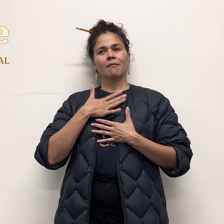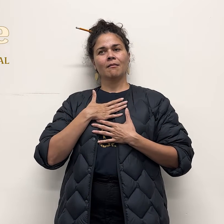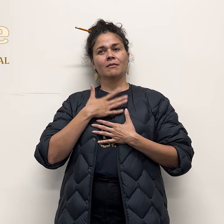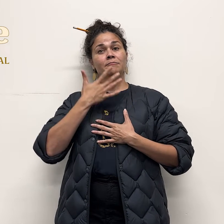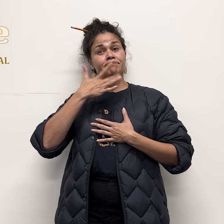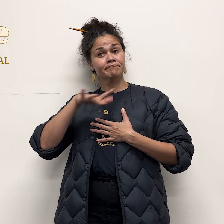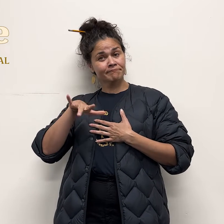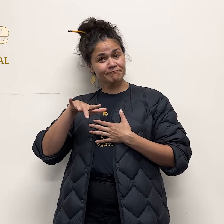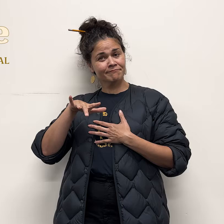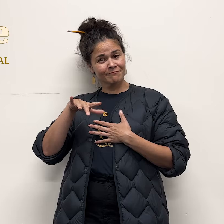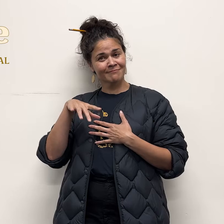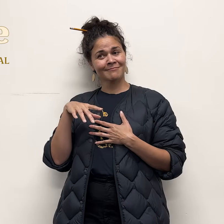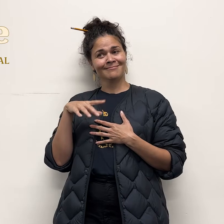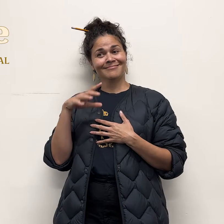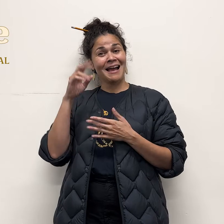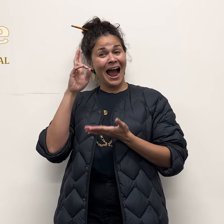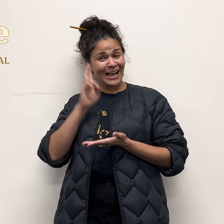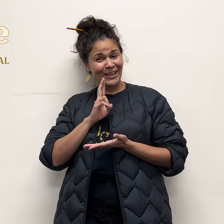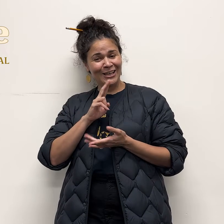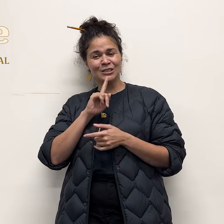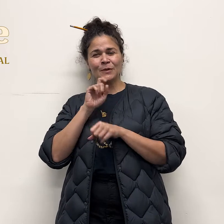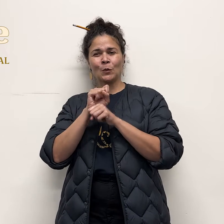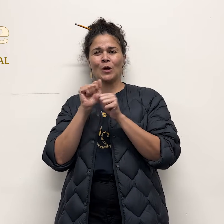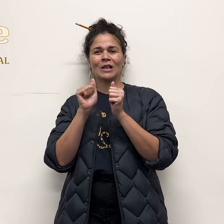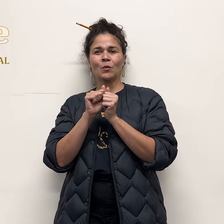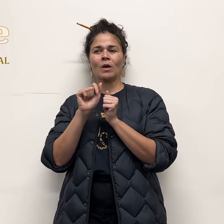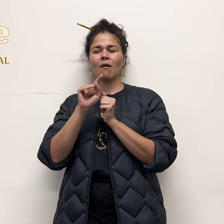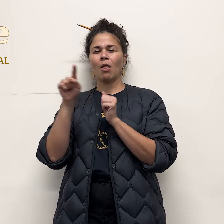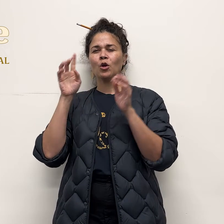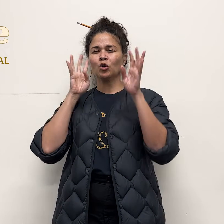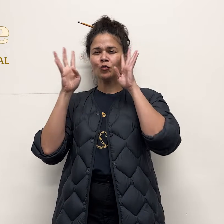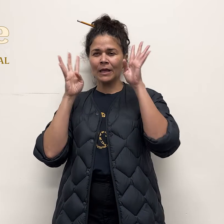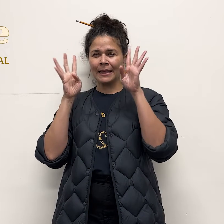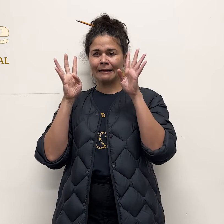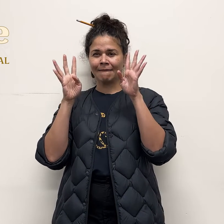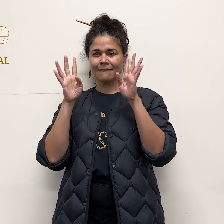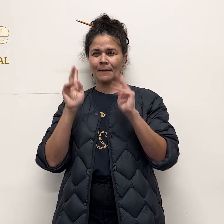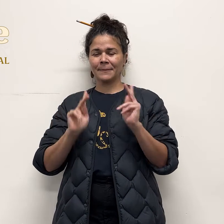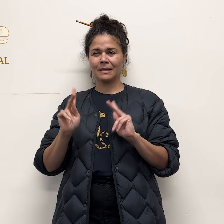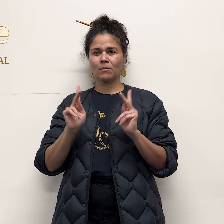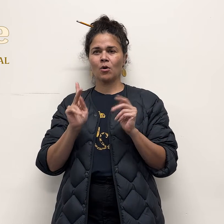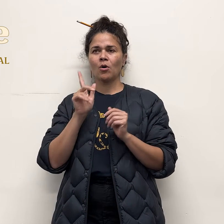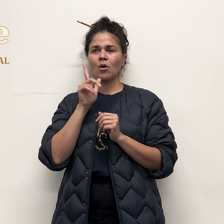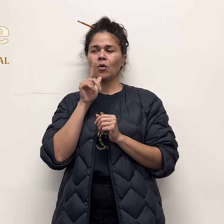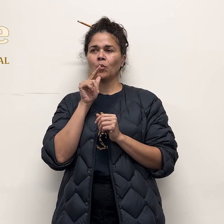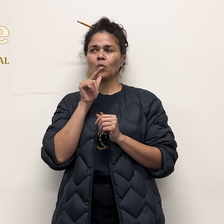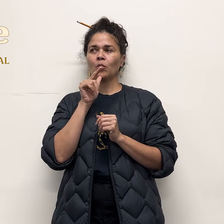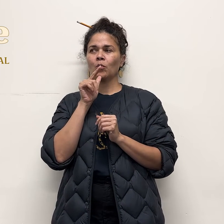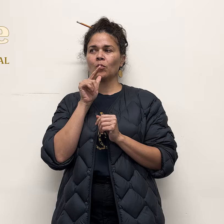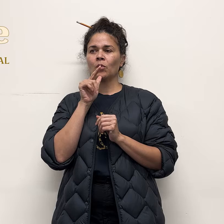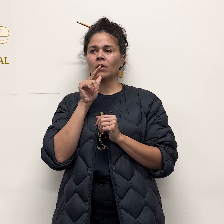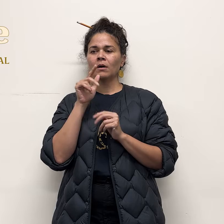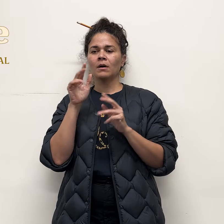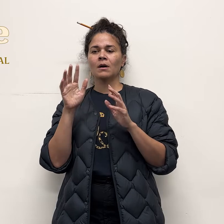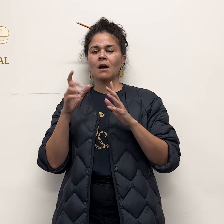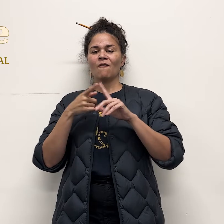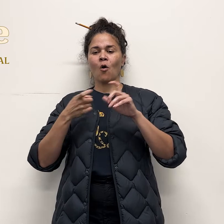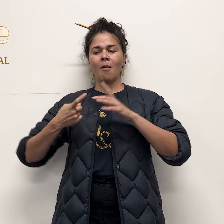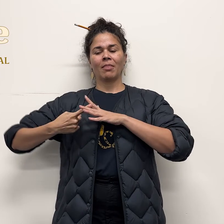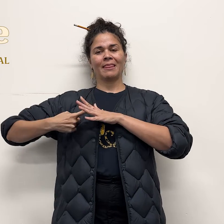feel so fortunate and honored that I work with creative people who let me tell you,